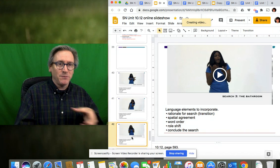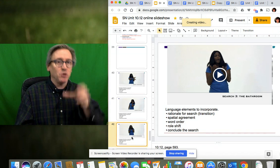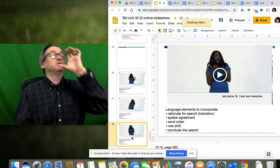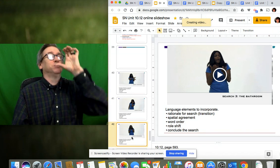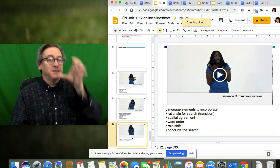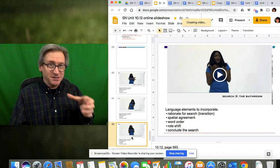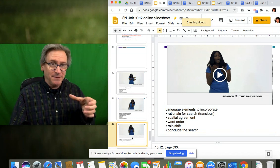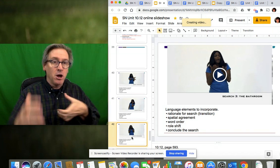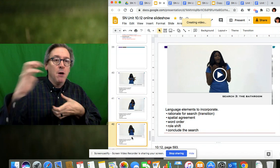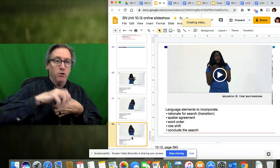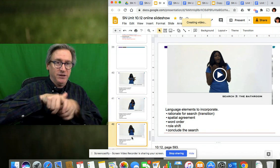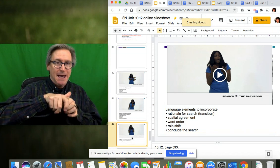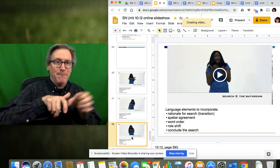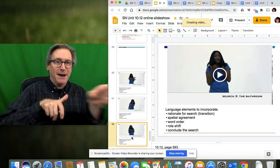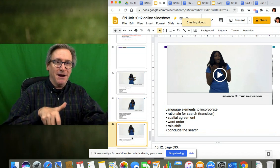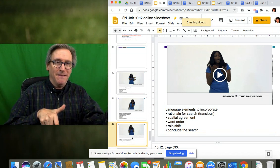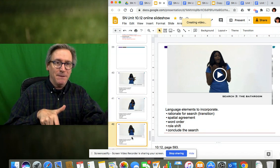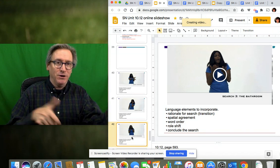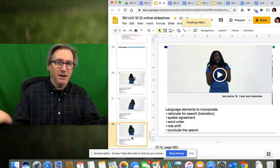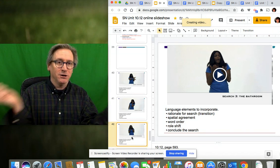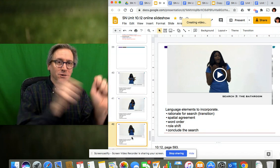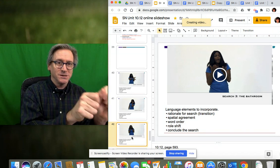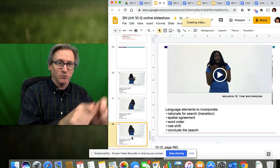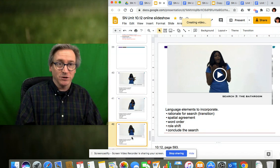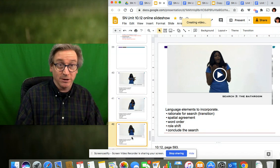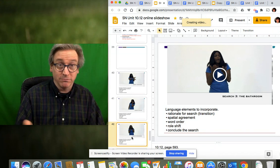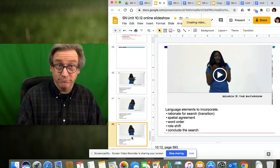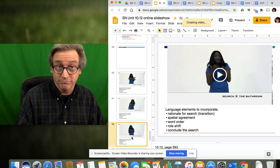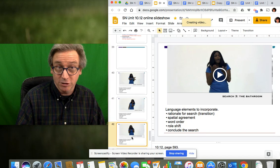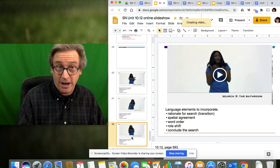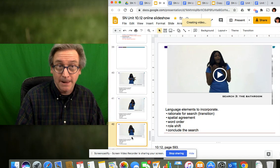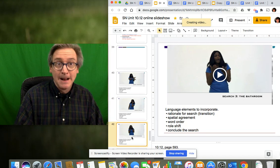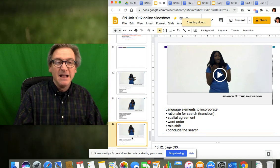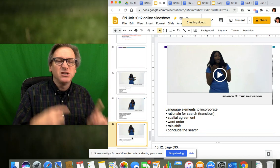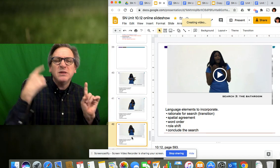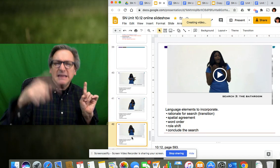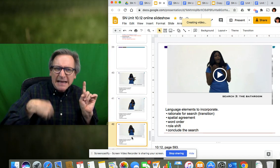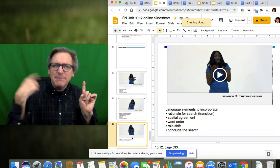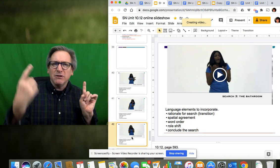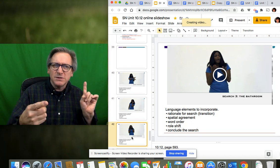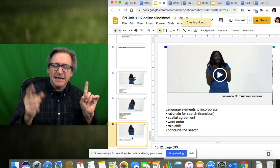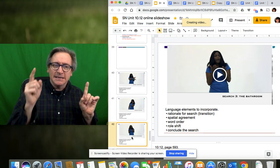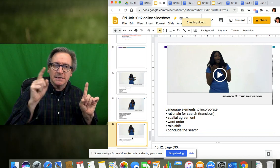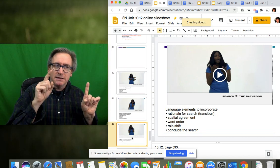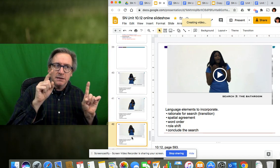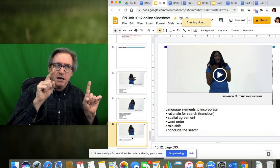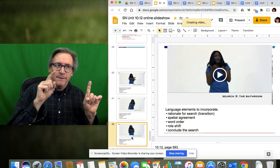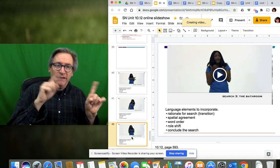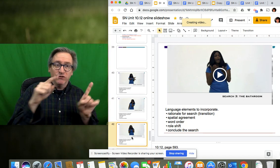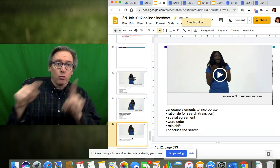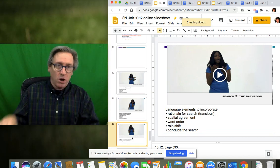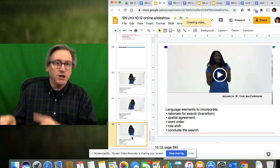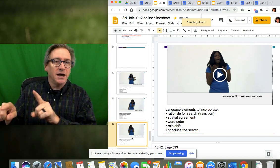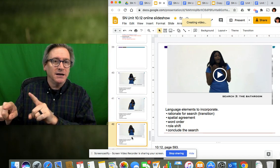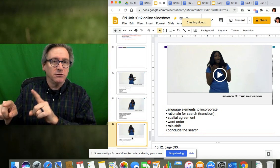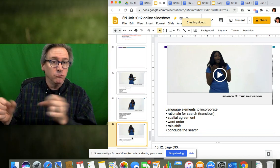You open up the orange juice, take a sip, put the cap back on, and then put it in, close up the refrigerator. Okay? So think about those things. If